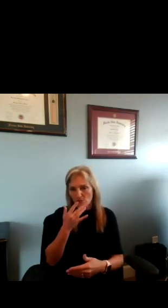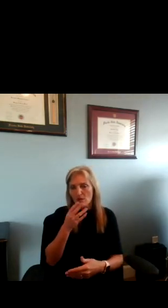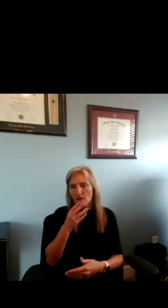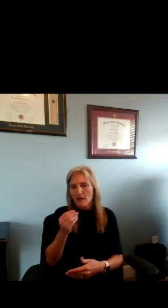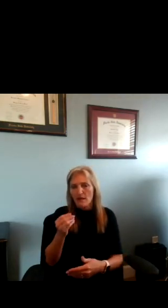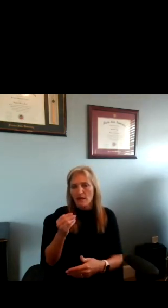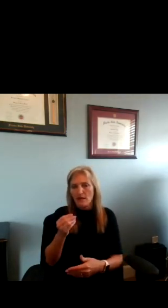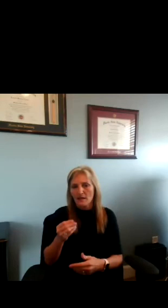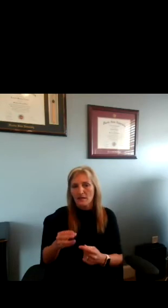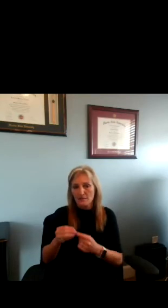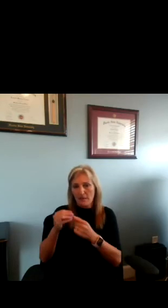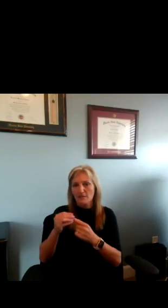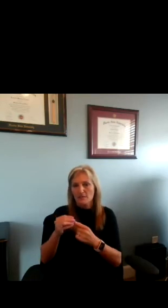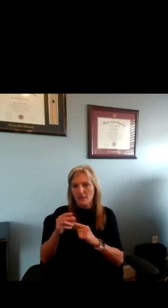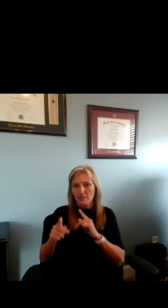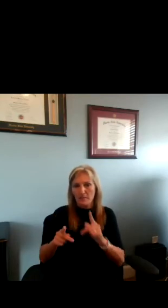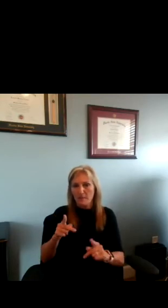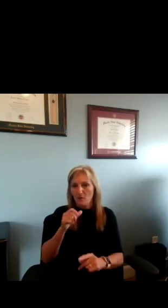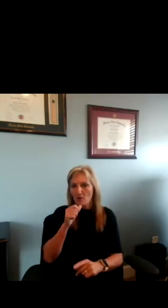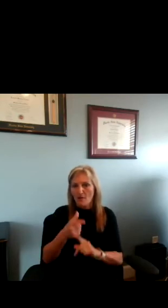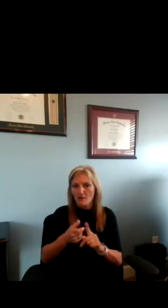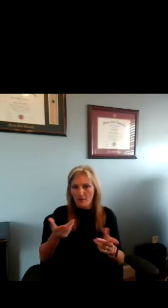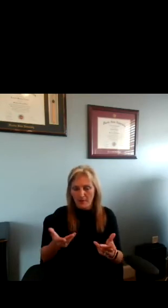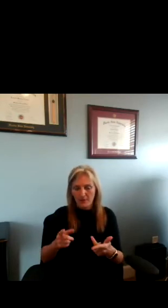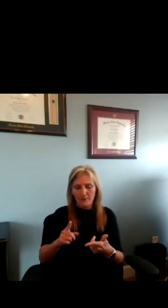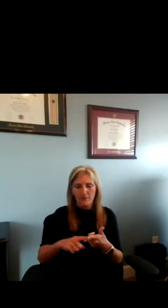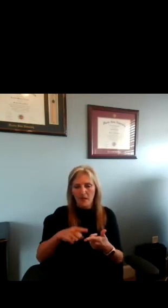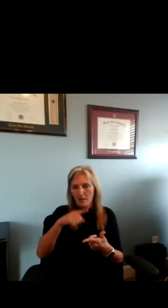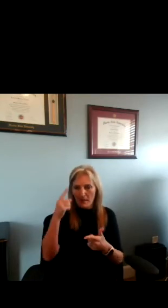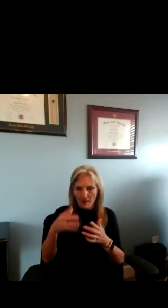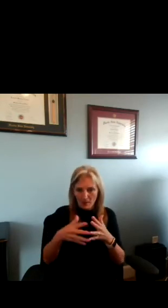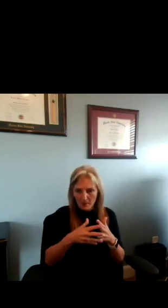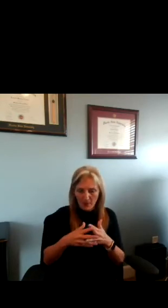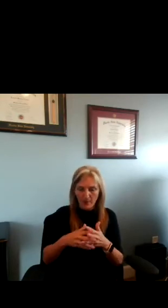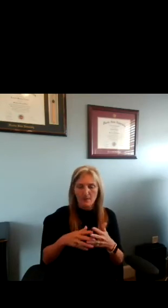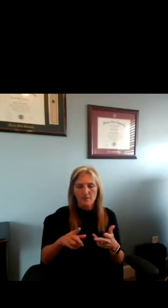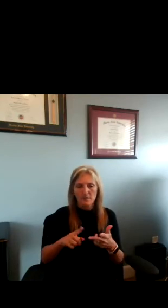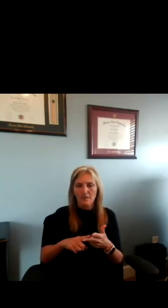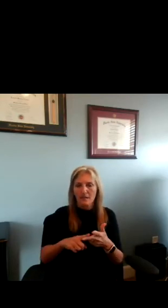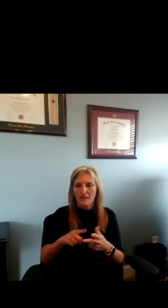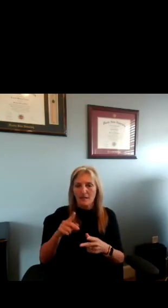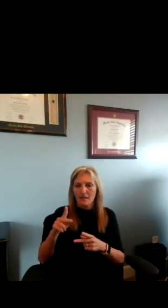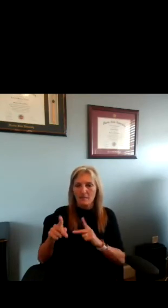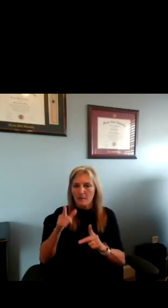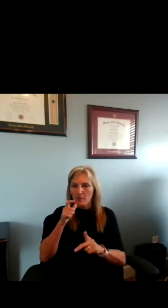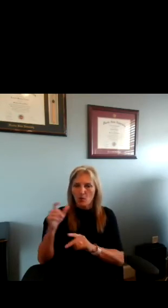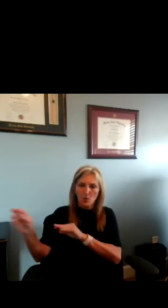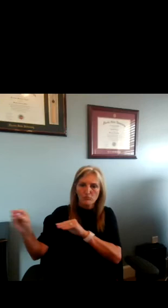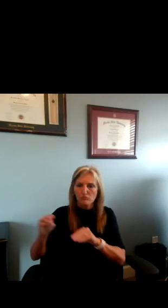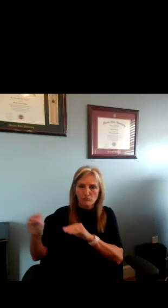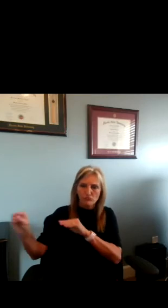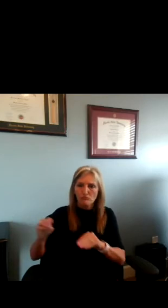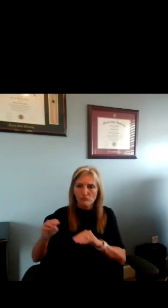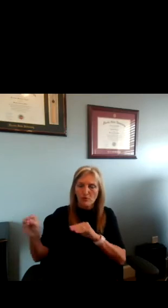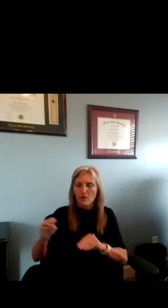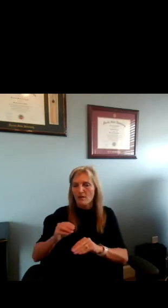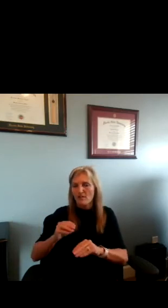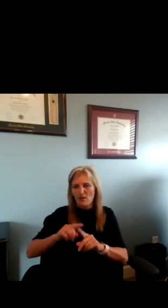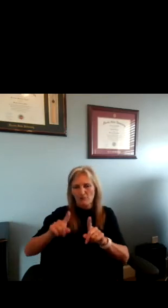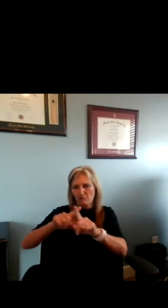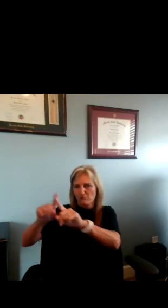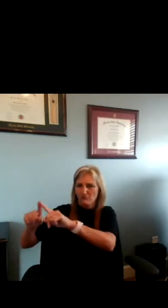Indigenous populations, Black Americans, and immigrant populations from certain parts of the world.